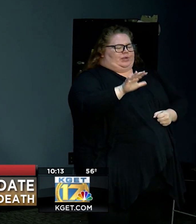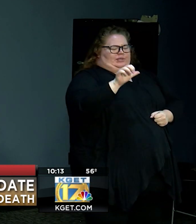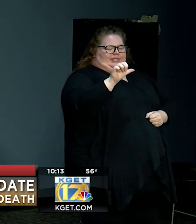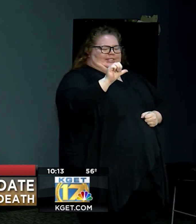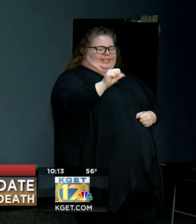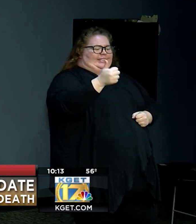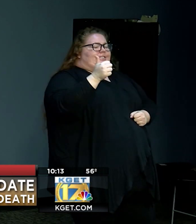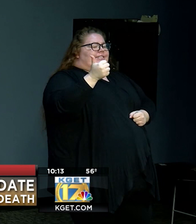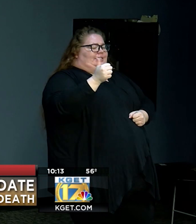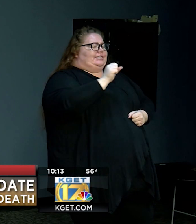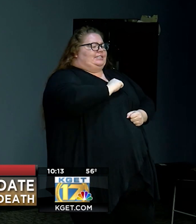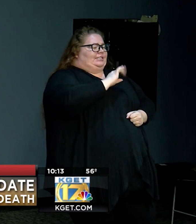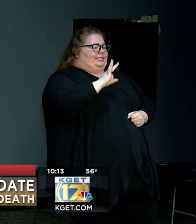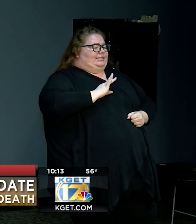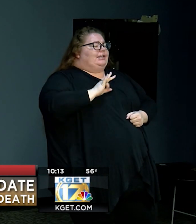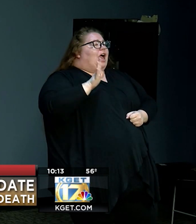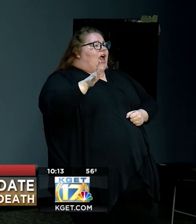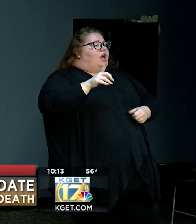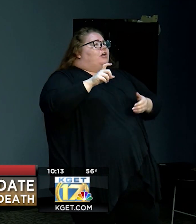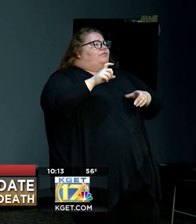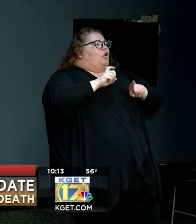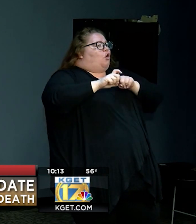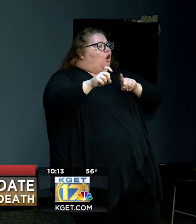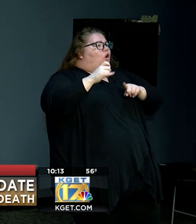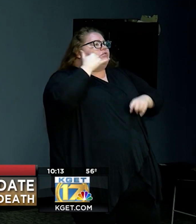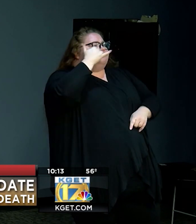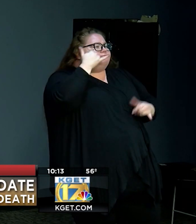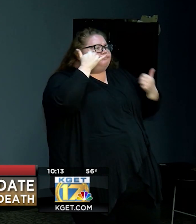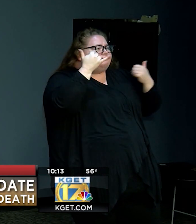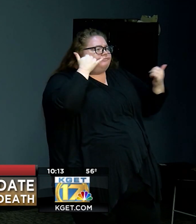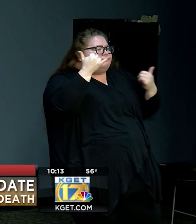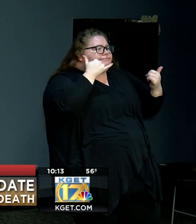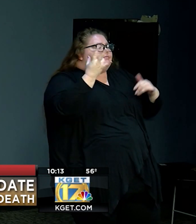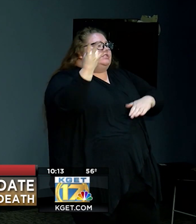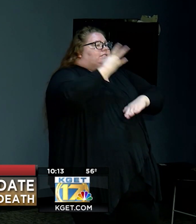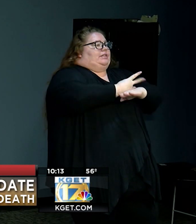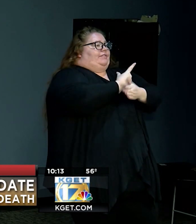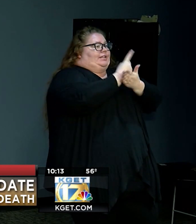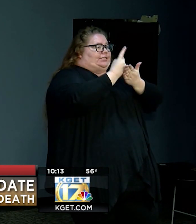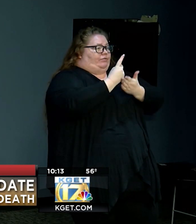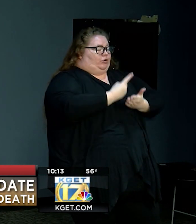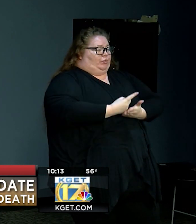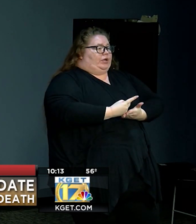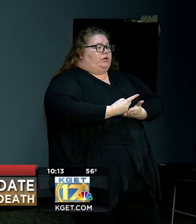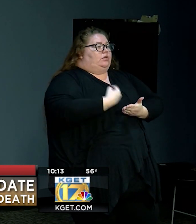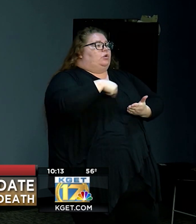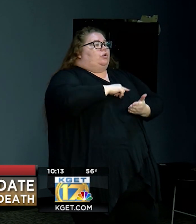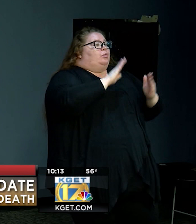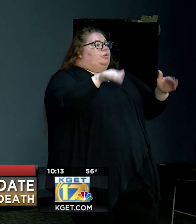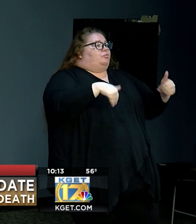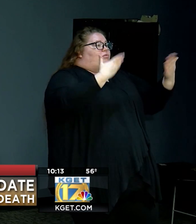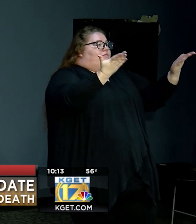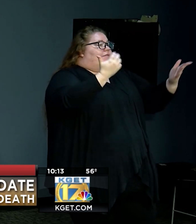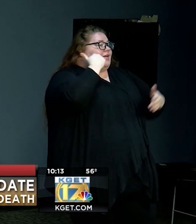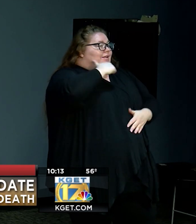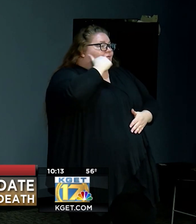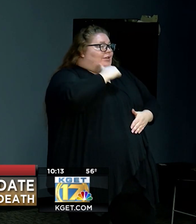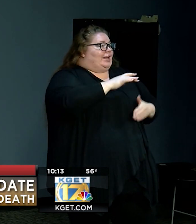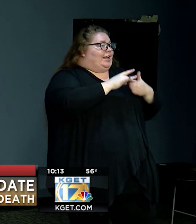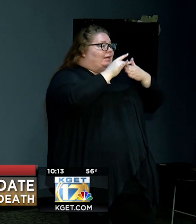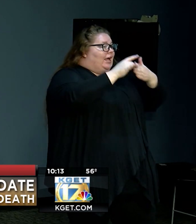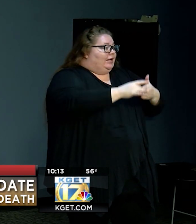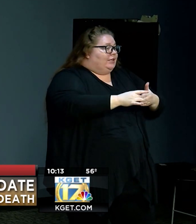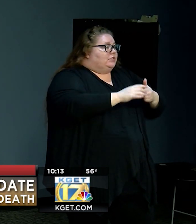additional individuals answering calls now 7 days a week. And we are providing daily guidance for